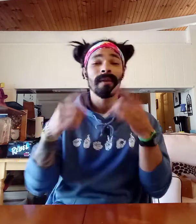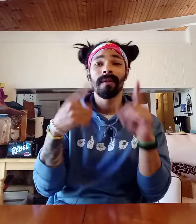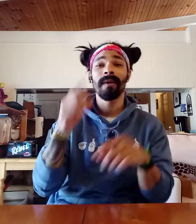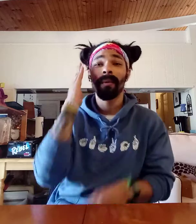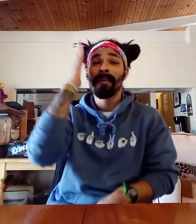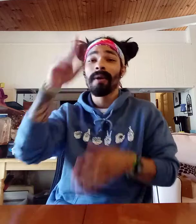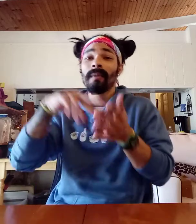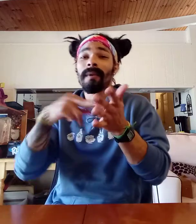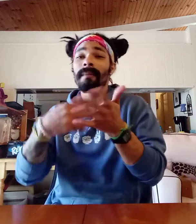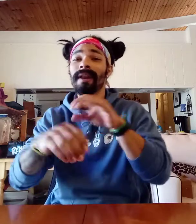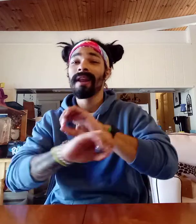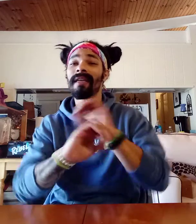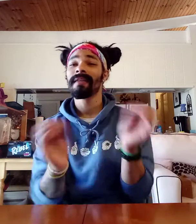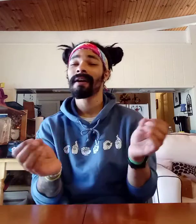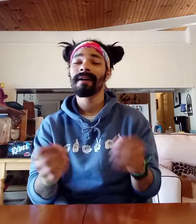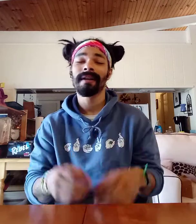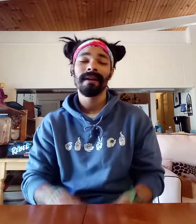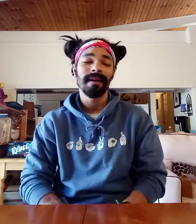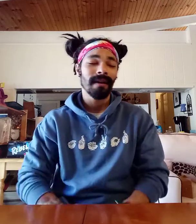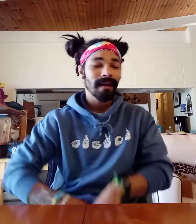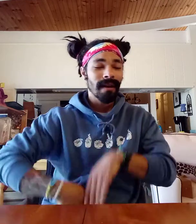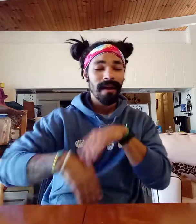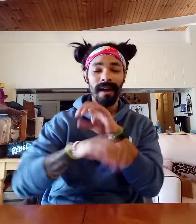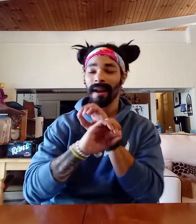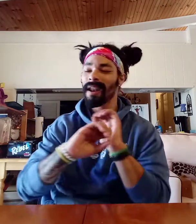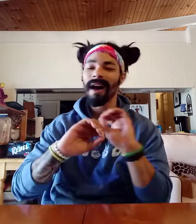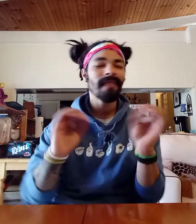But it wouldn't be nothing Nothing